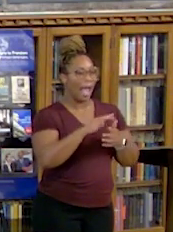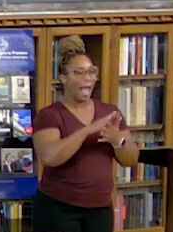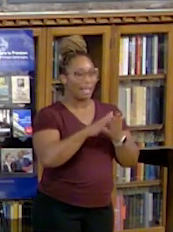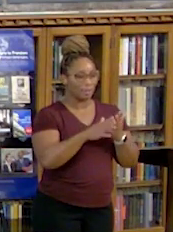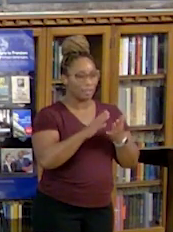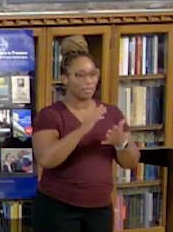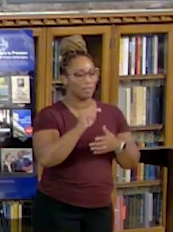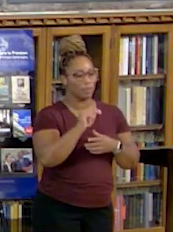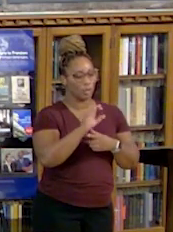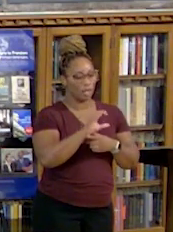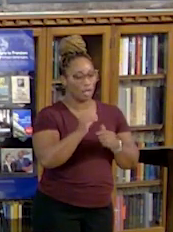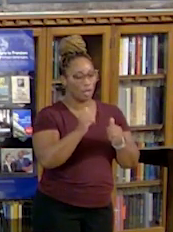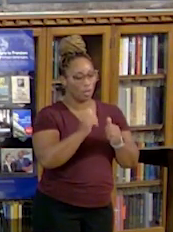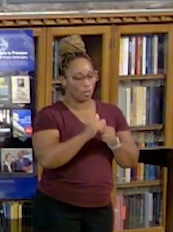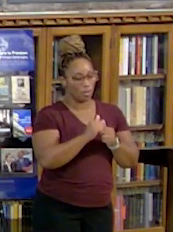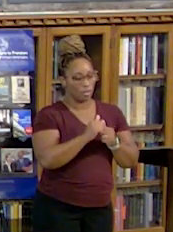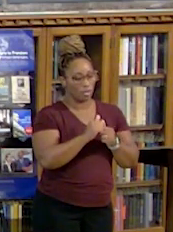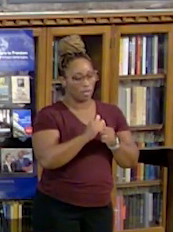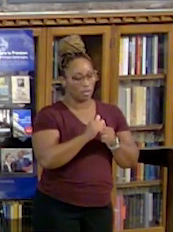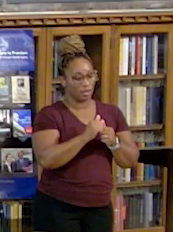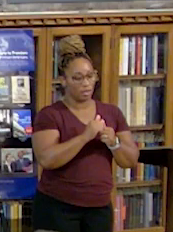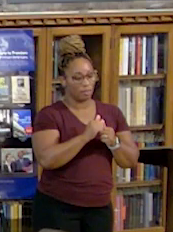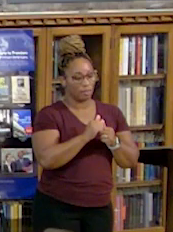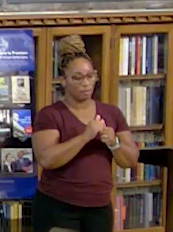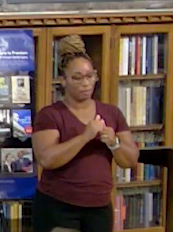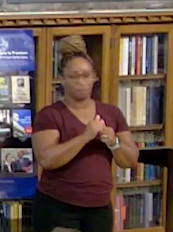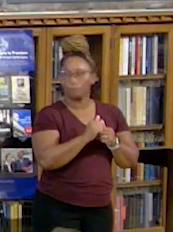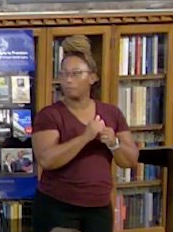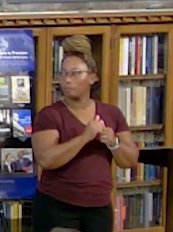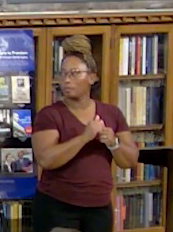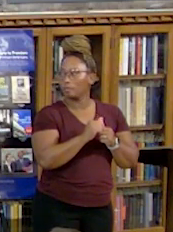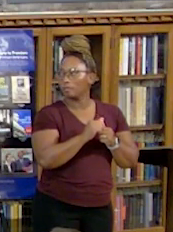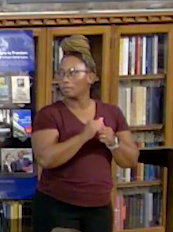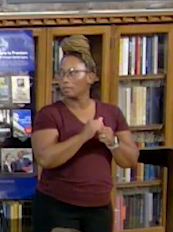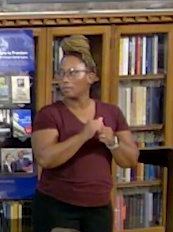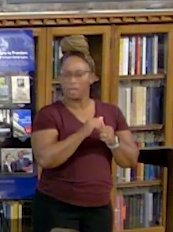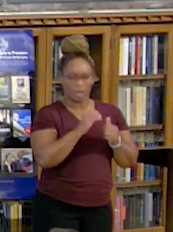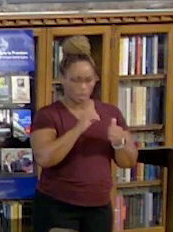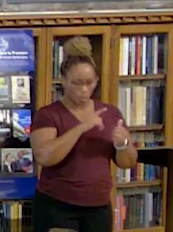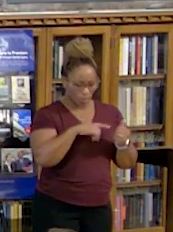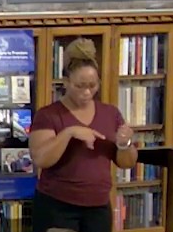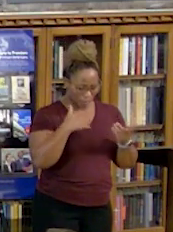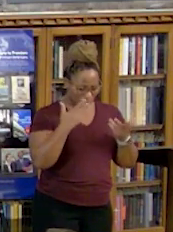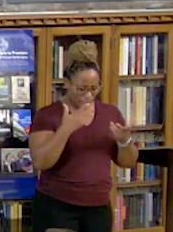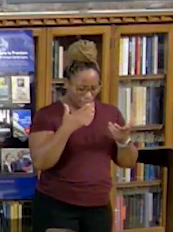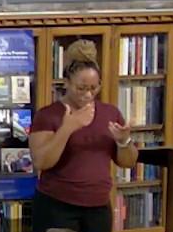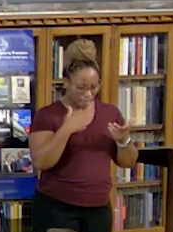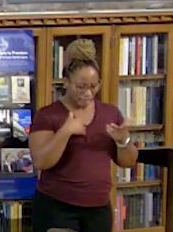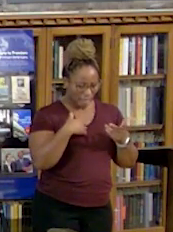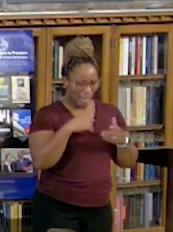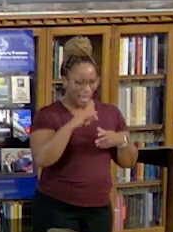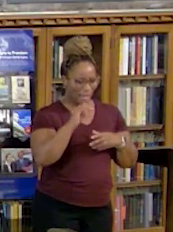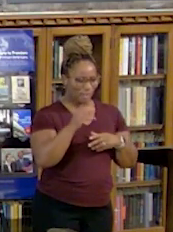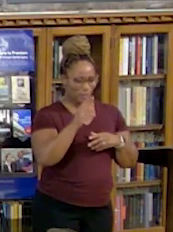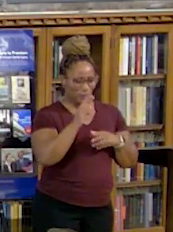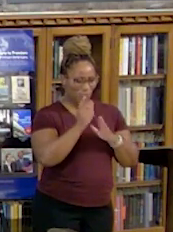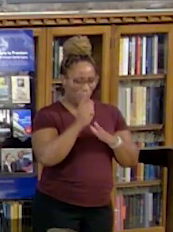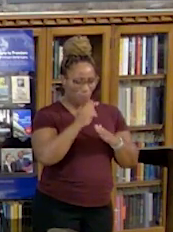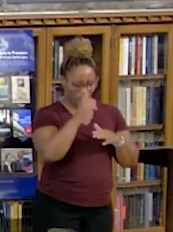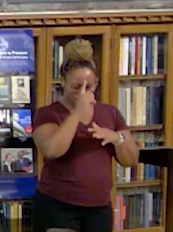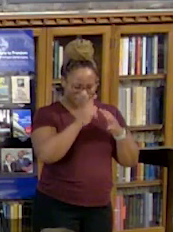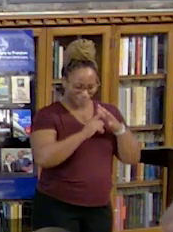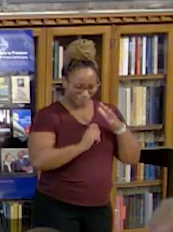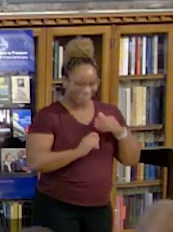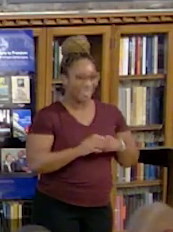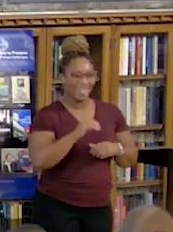Carolina with bringing in the um oh Lord I just had a junior moment excuse me I